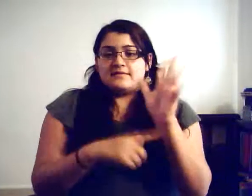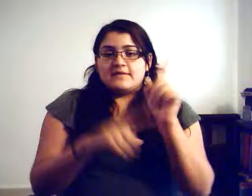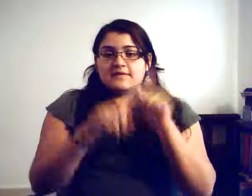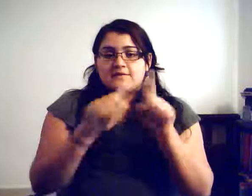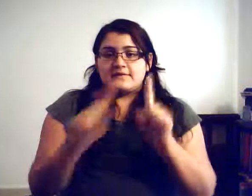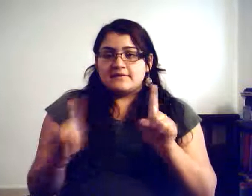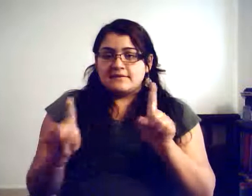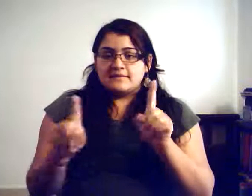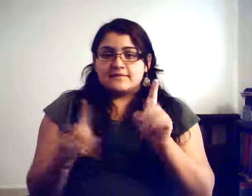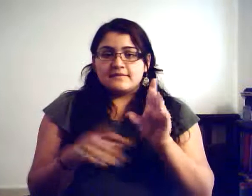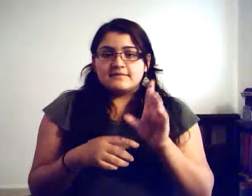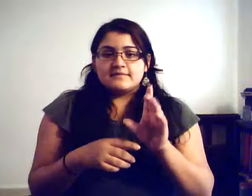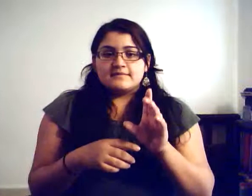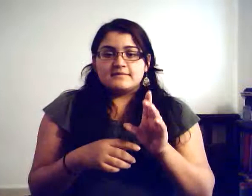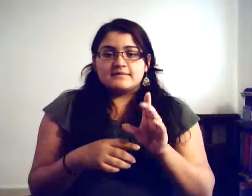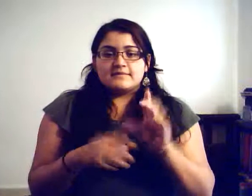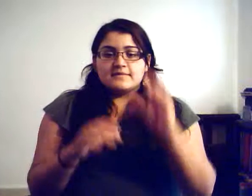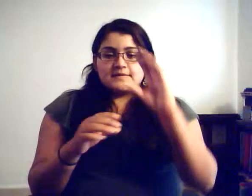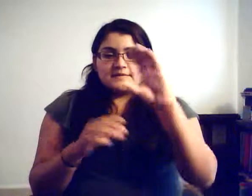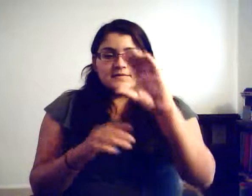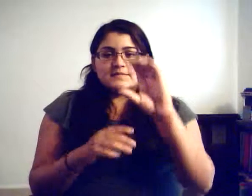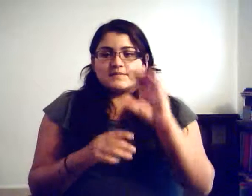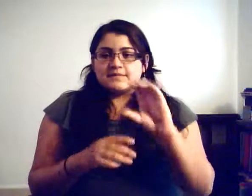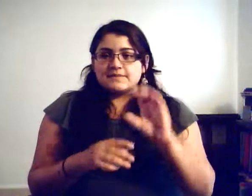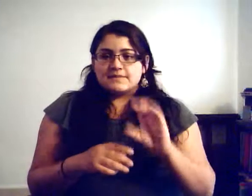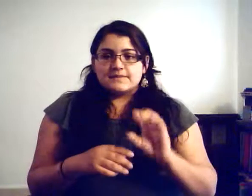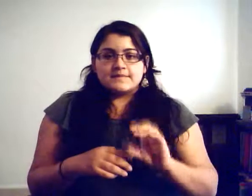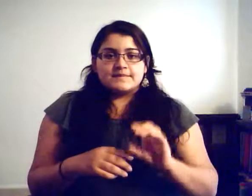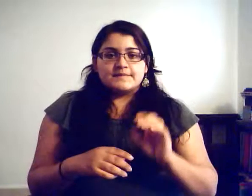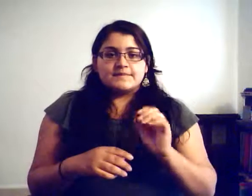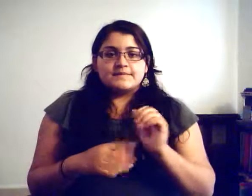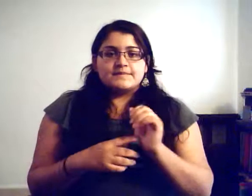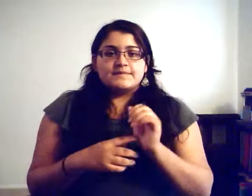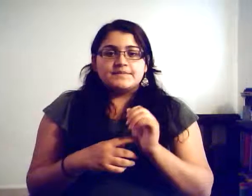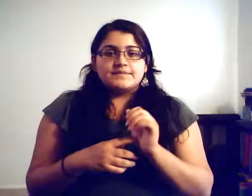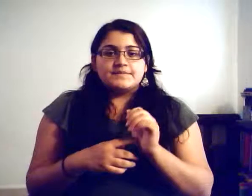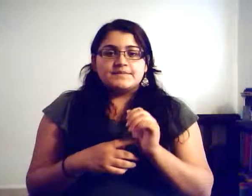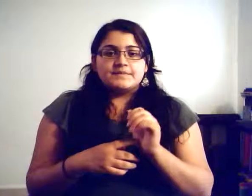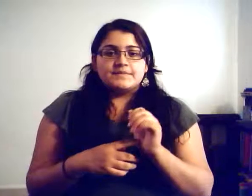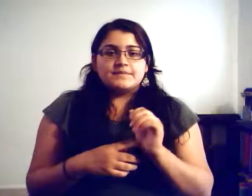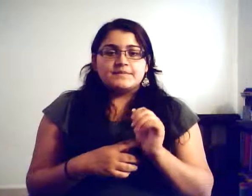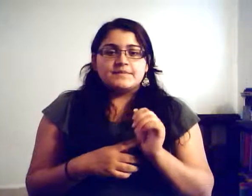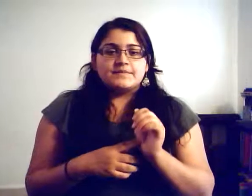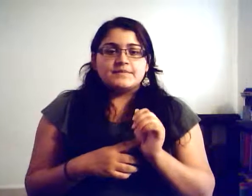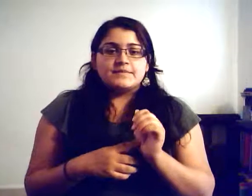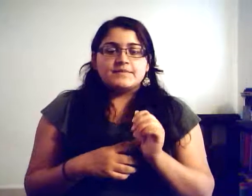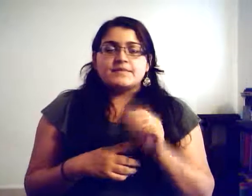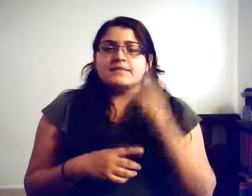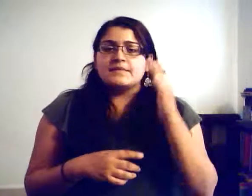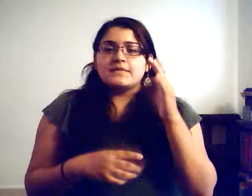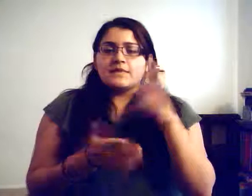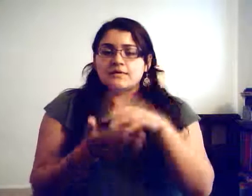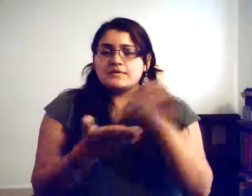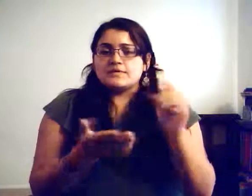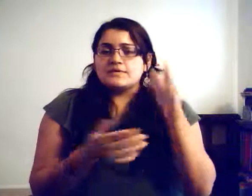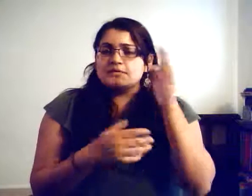major courses, they knew MLA style, they knew CBE style from biology, they knew APA style, they knew how to arrange